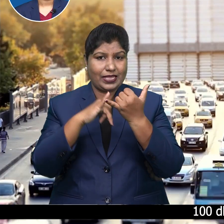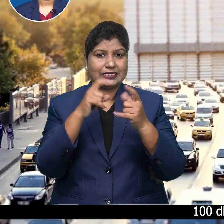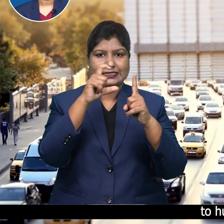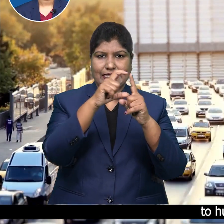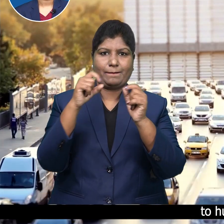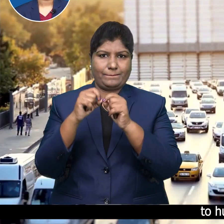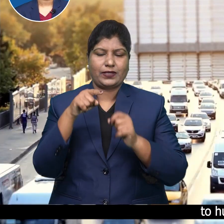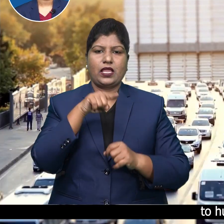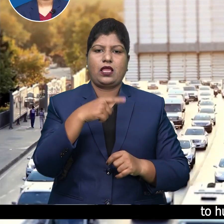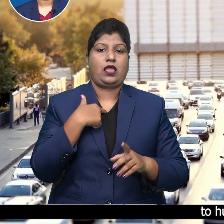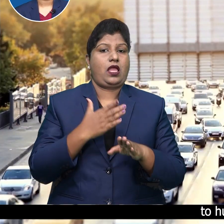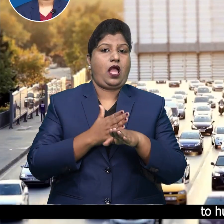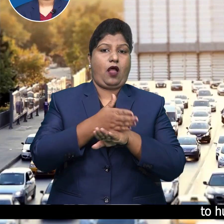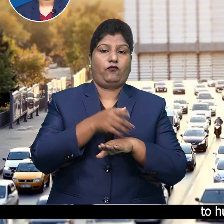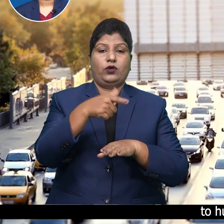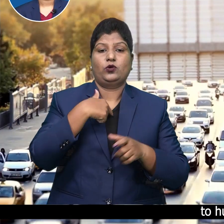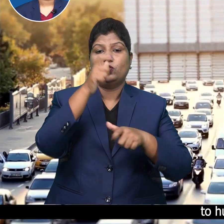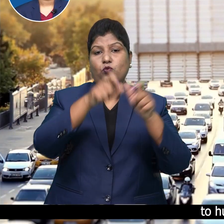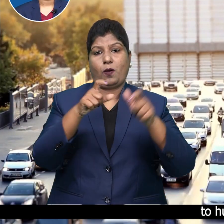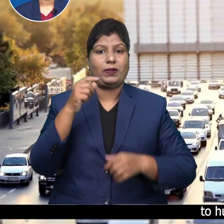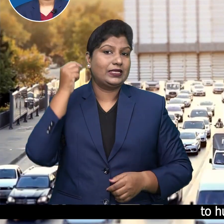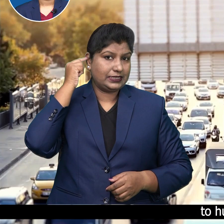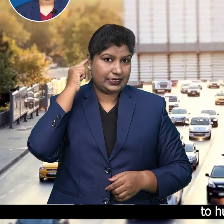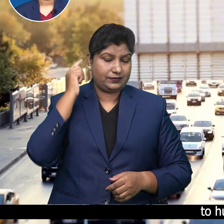harmful to human ears.